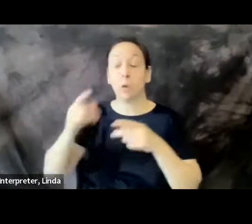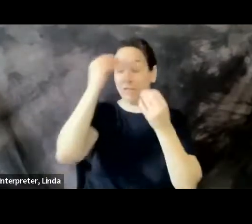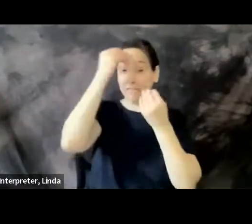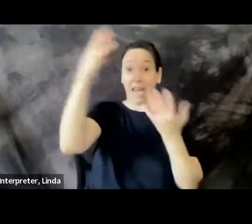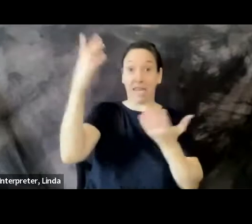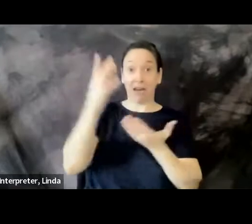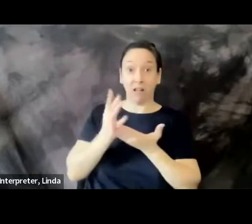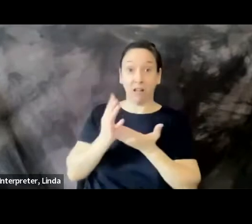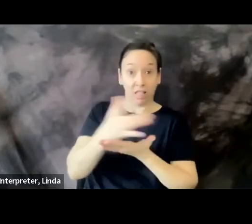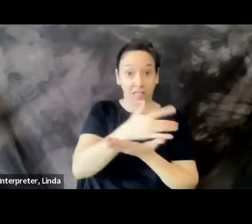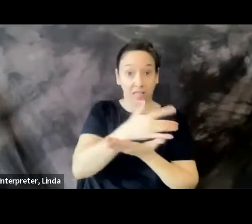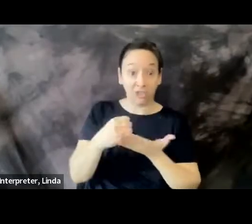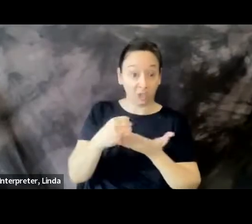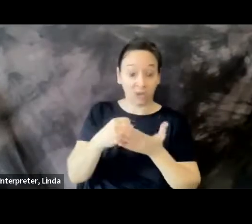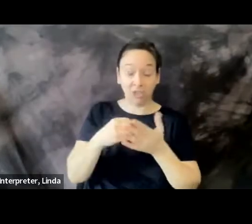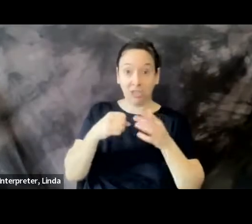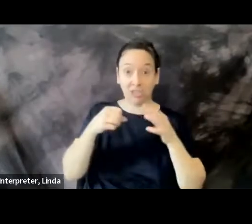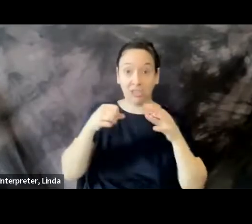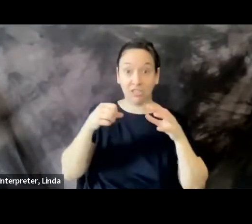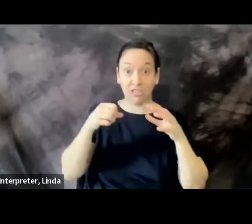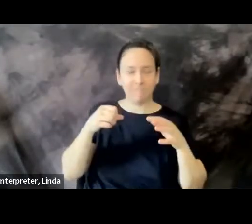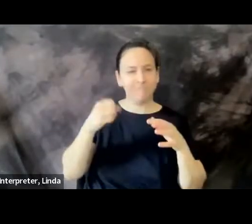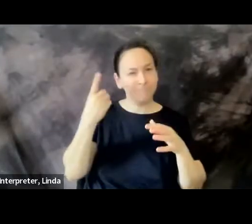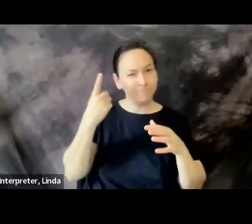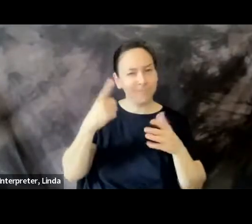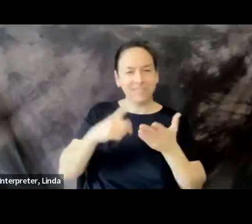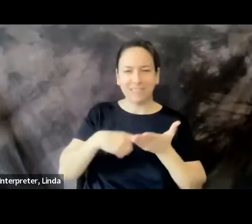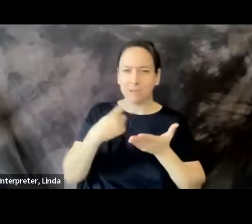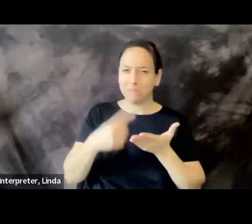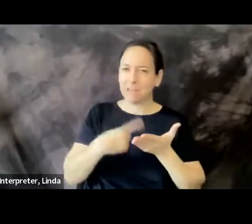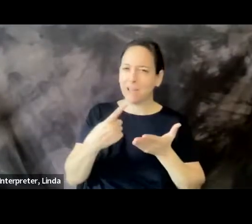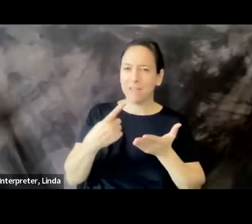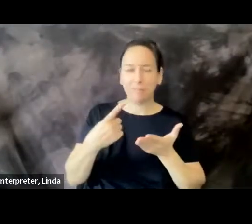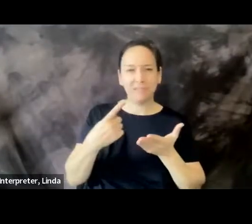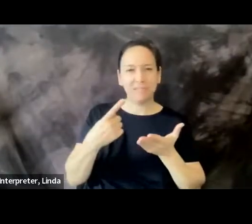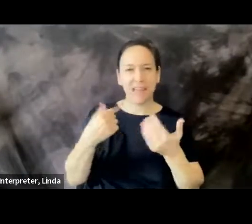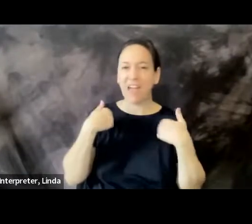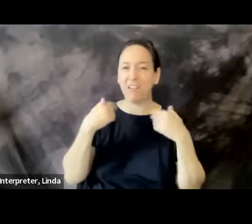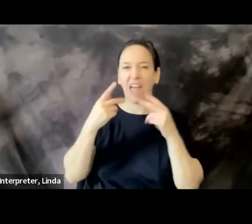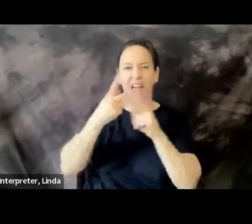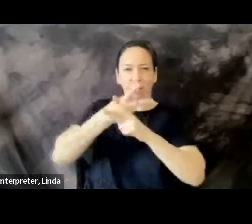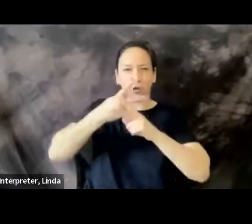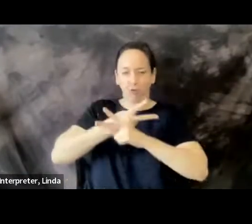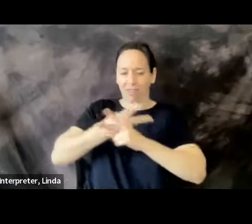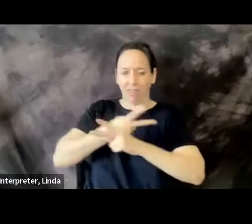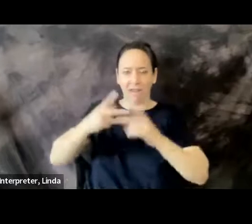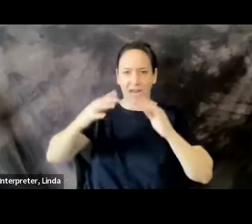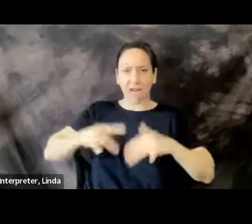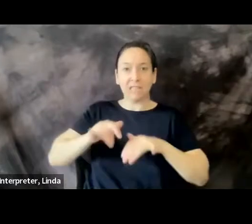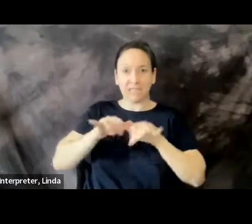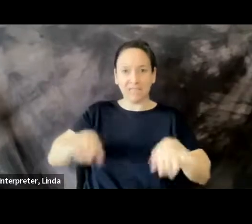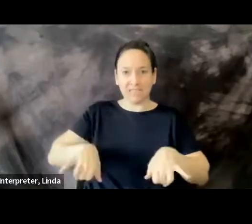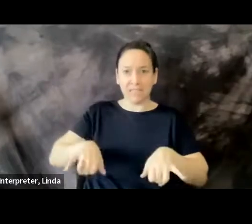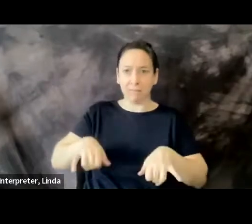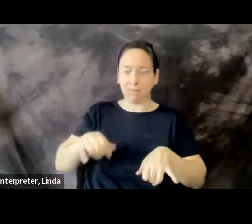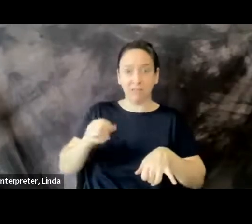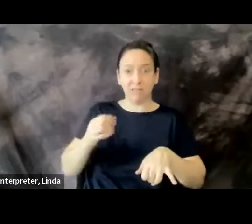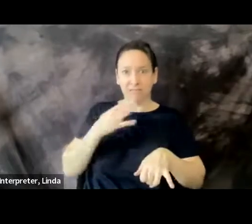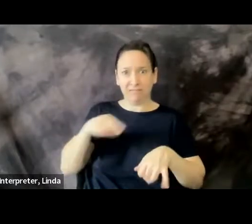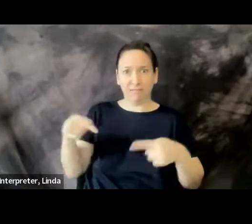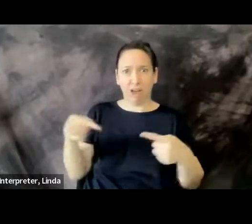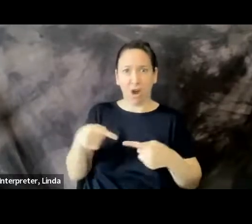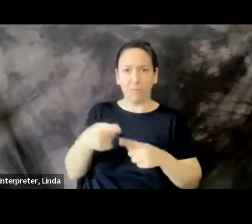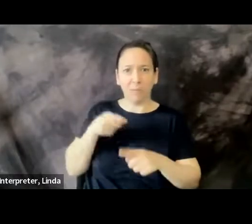to note that sometimes there's this kind of algorithmic decision making, and that's really where the harm is coming from, that proxies for